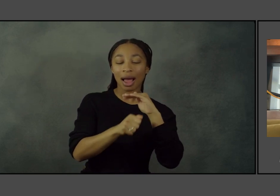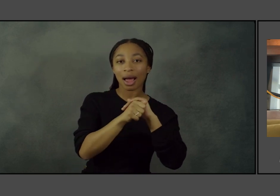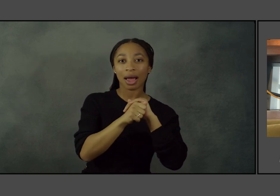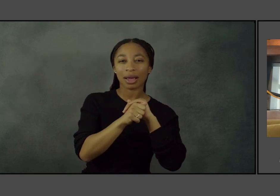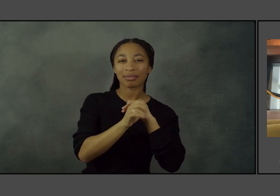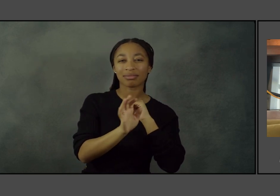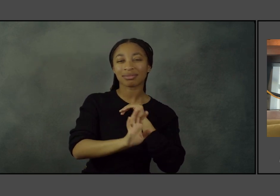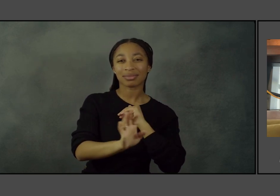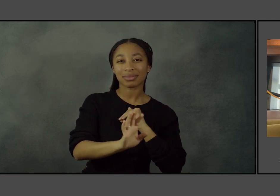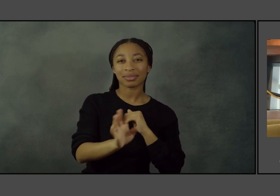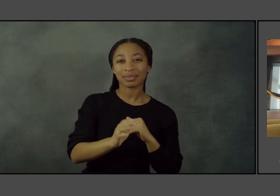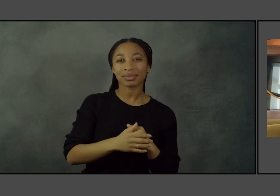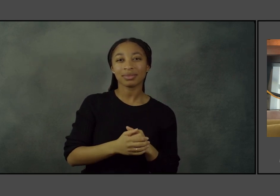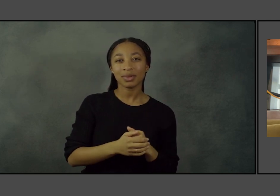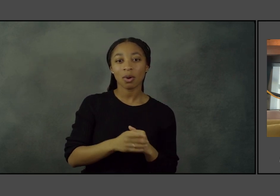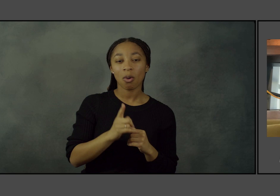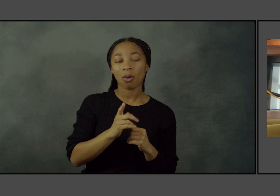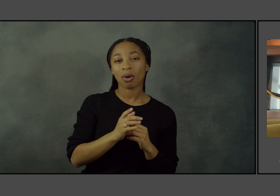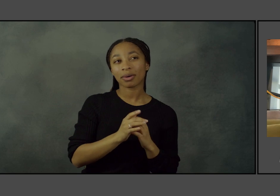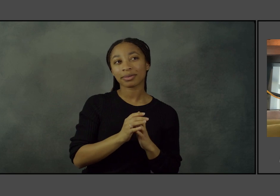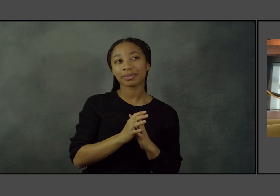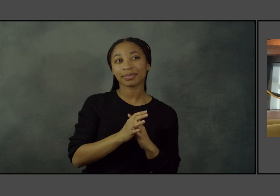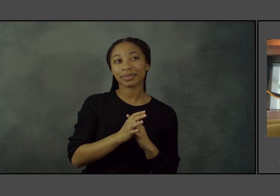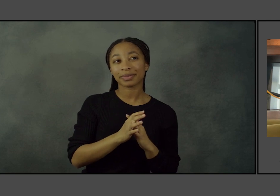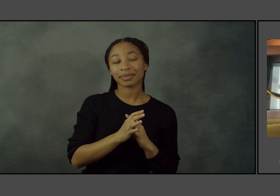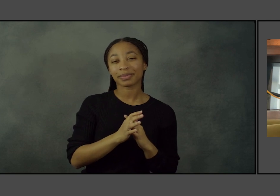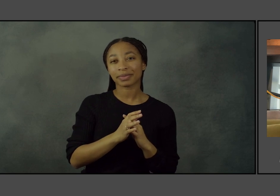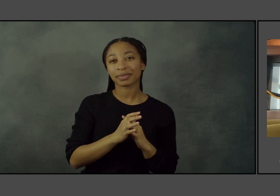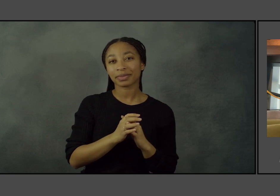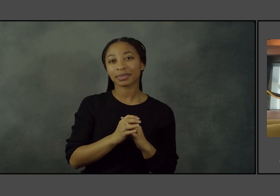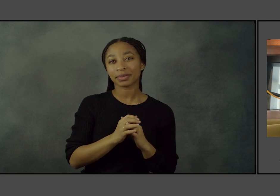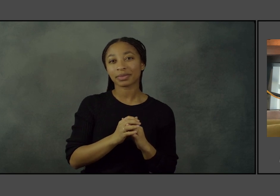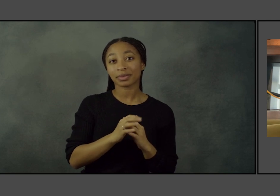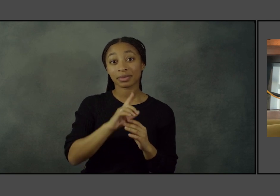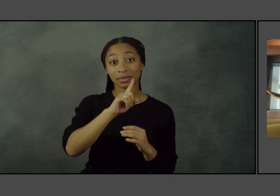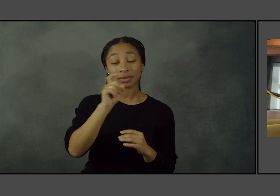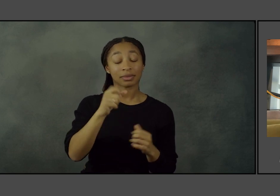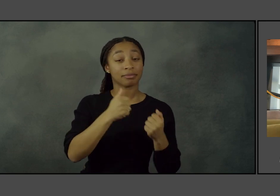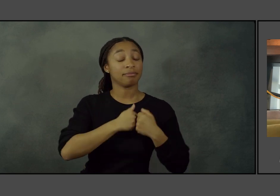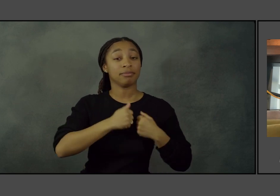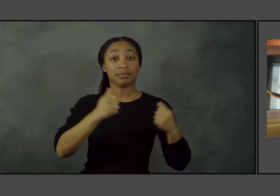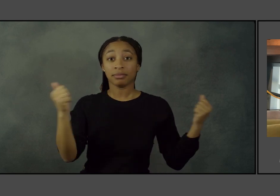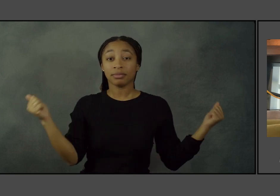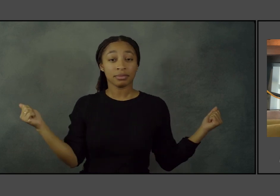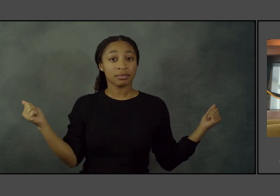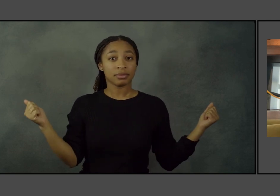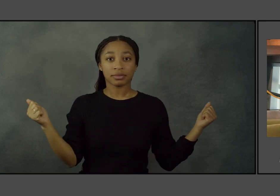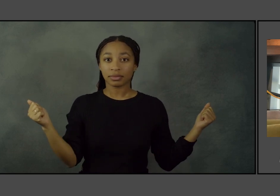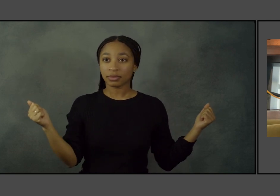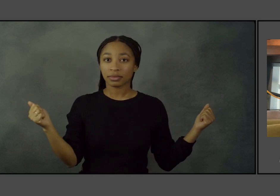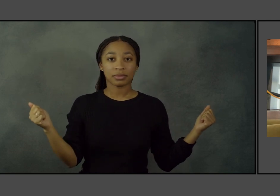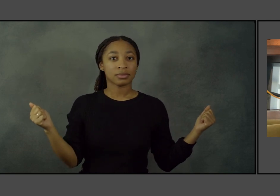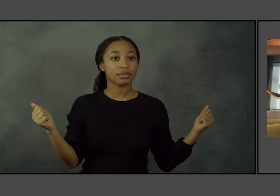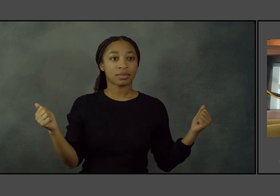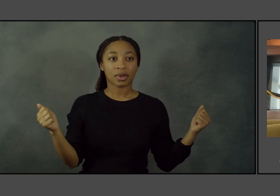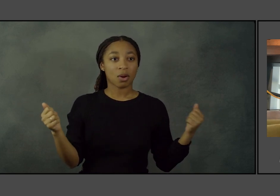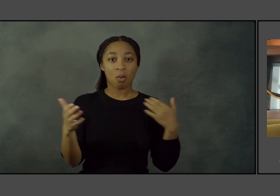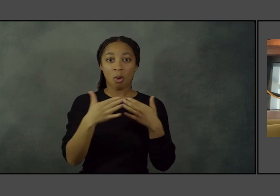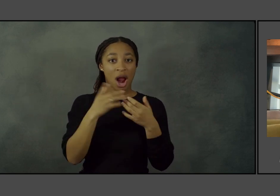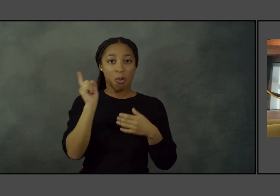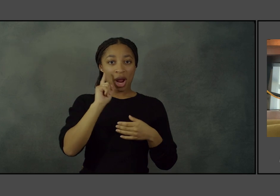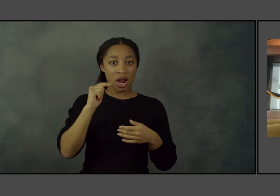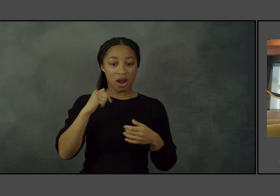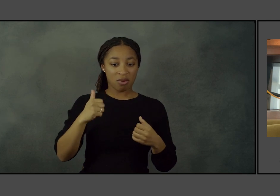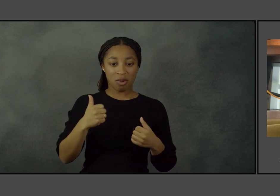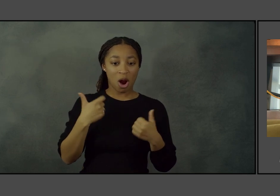that we actually be so exposed and so very wherever the hell we're at, so very at the mercy